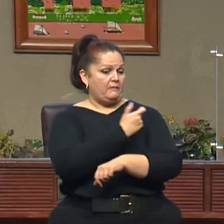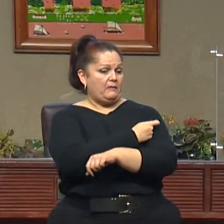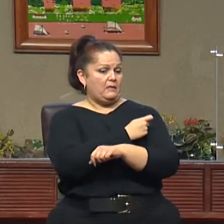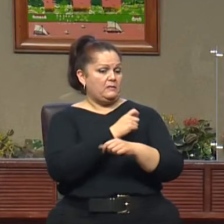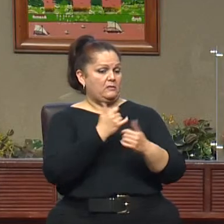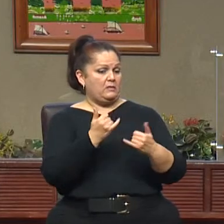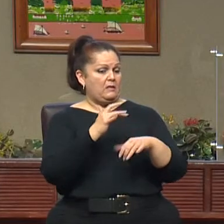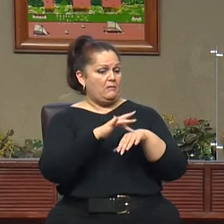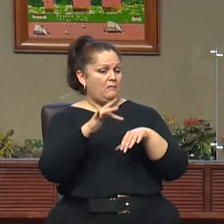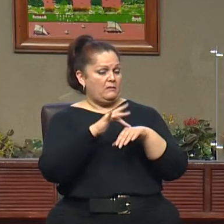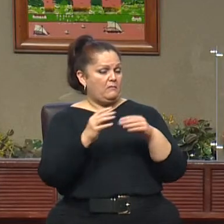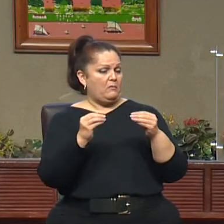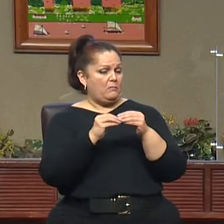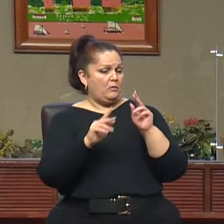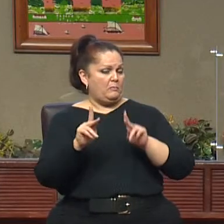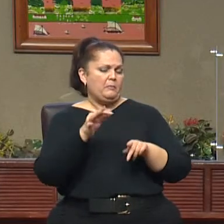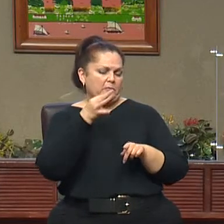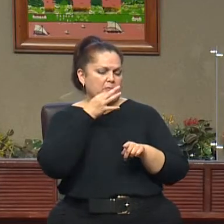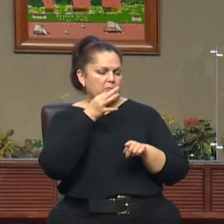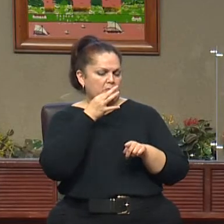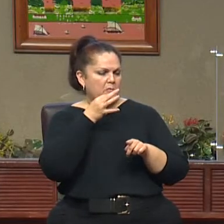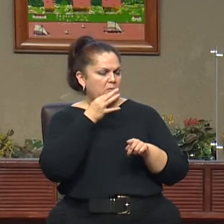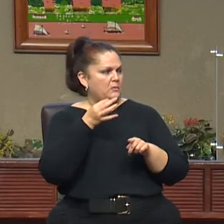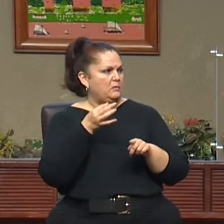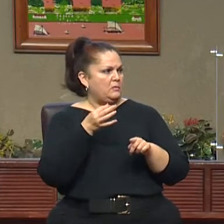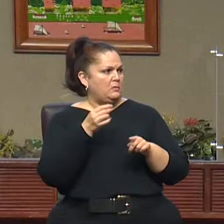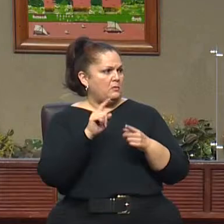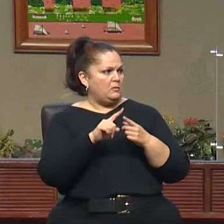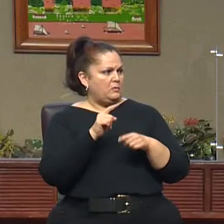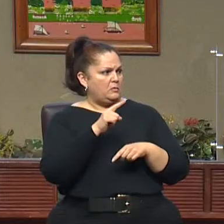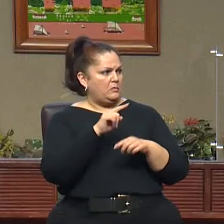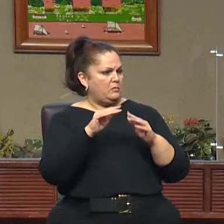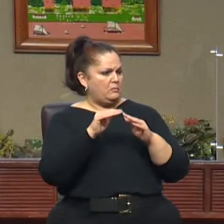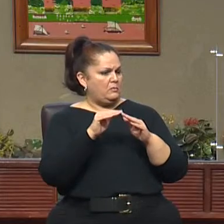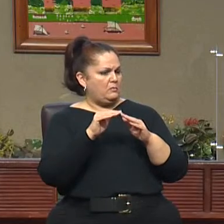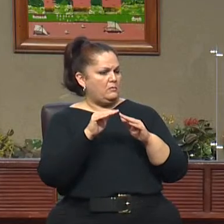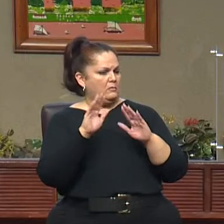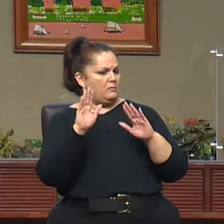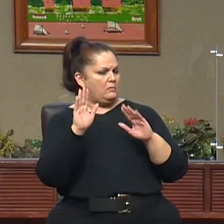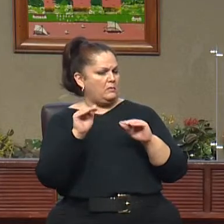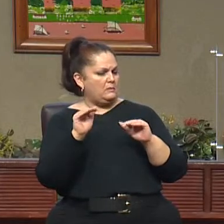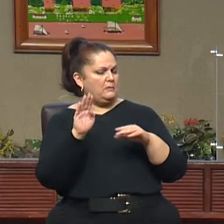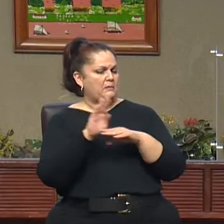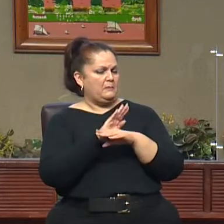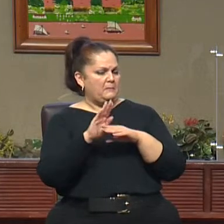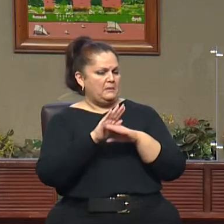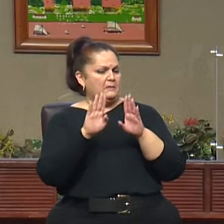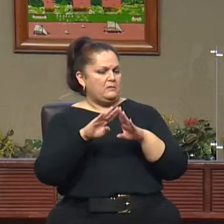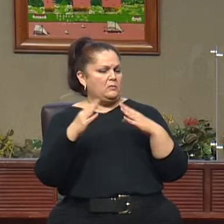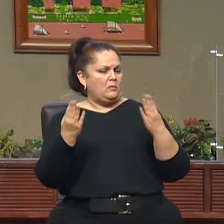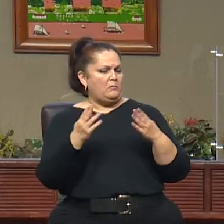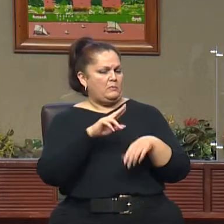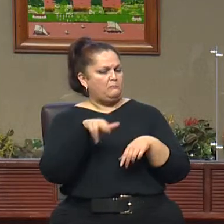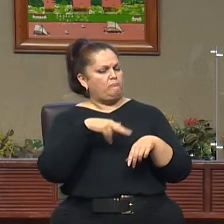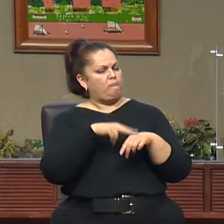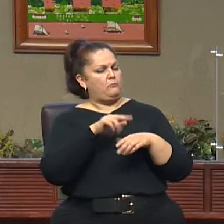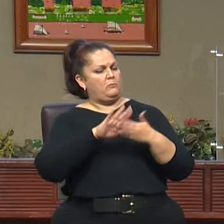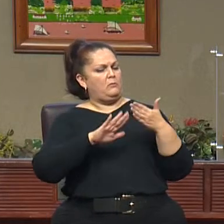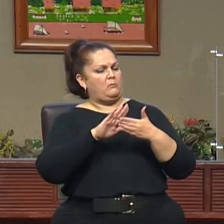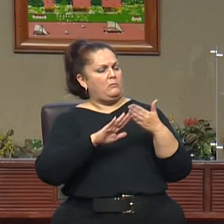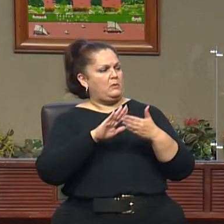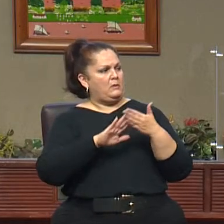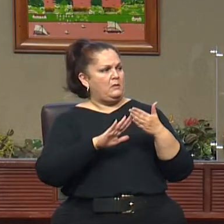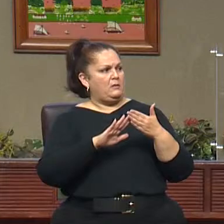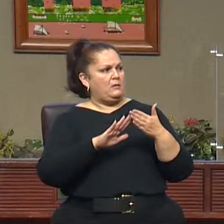for more people soon, what level of vaccination do you expect the county to allow businesses to return to more normal operations, and